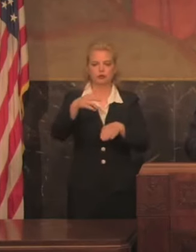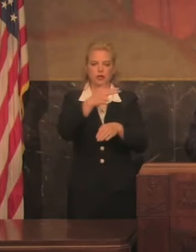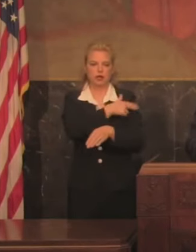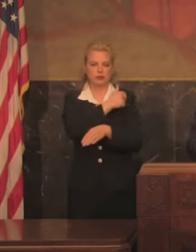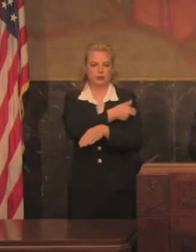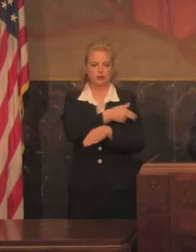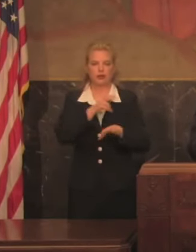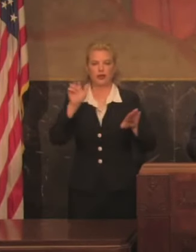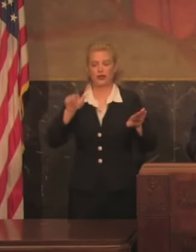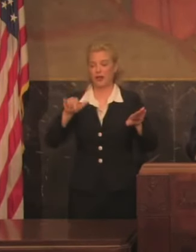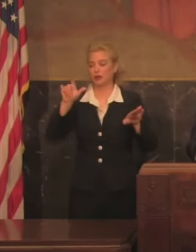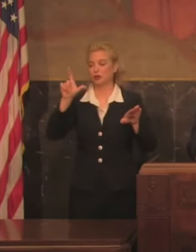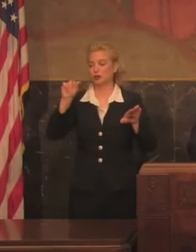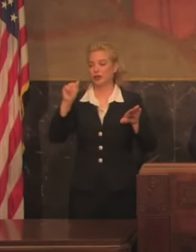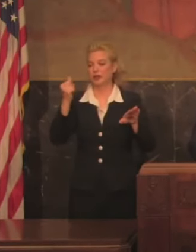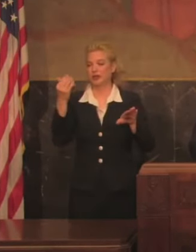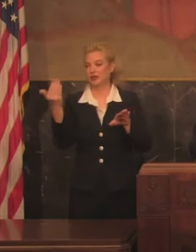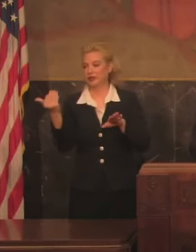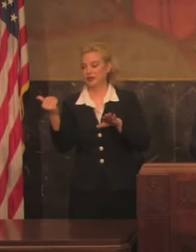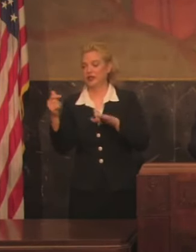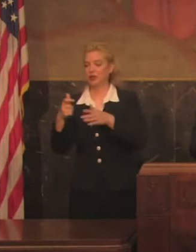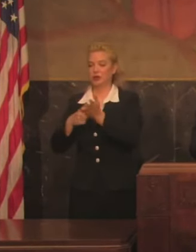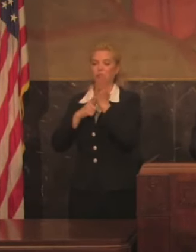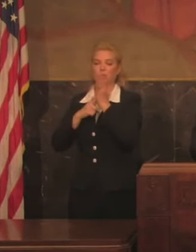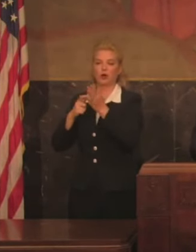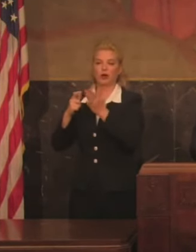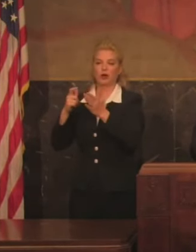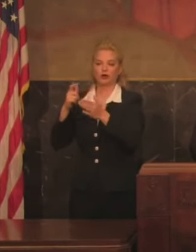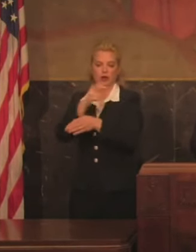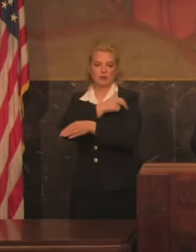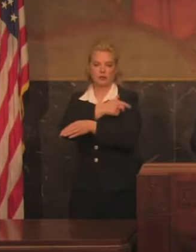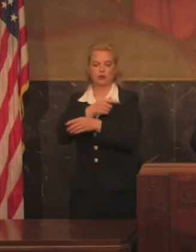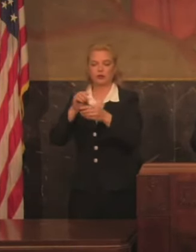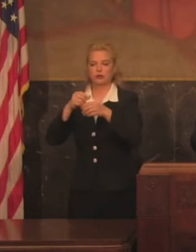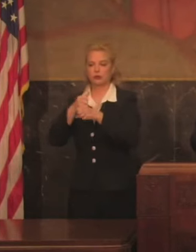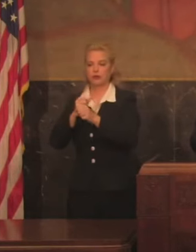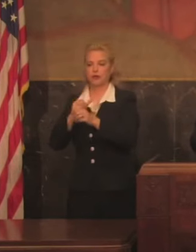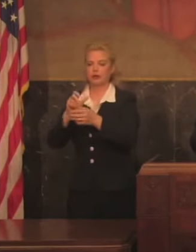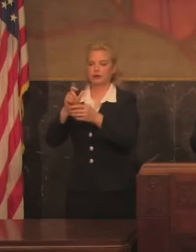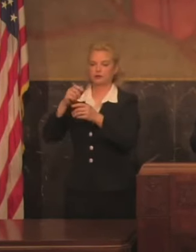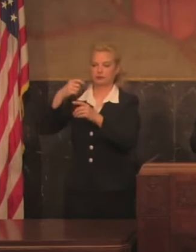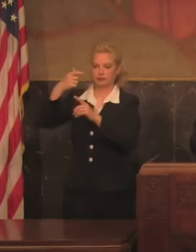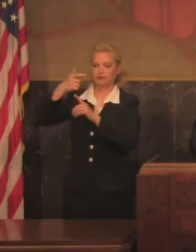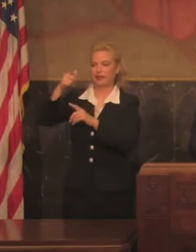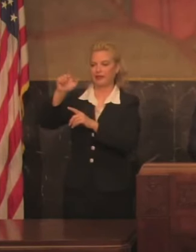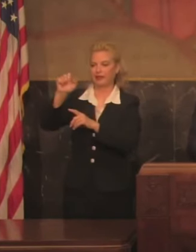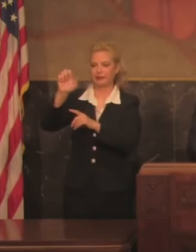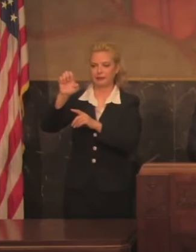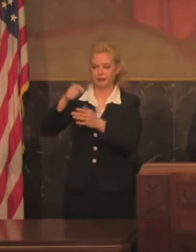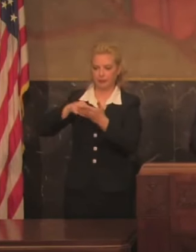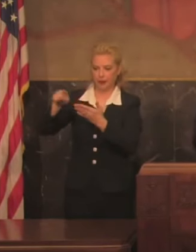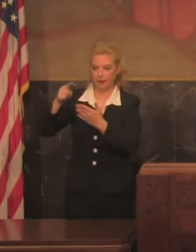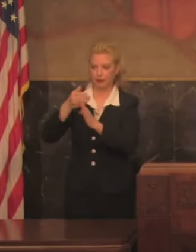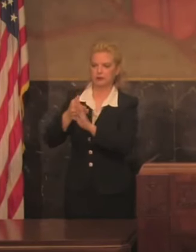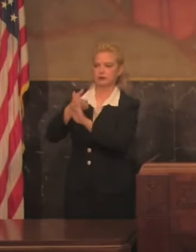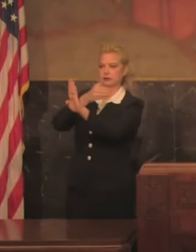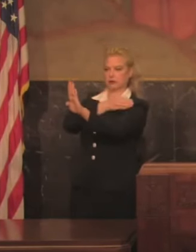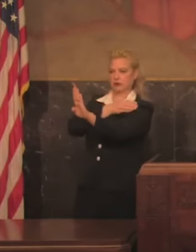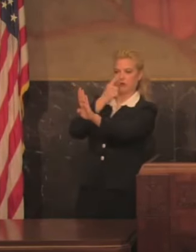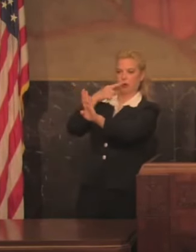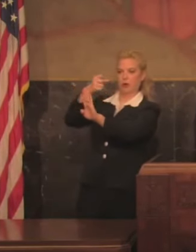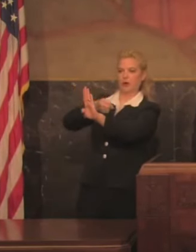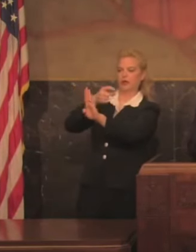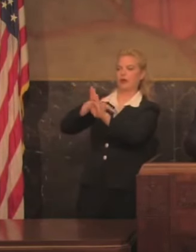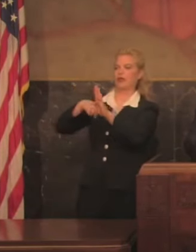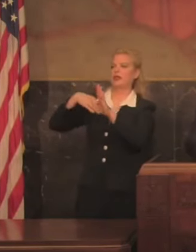gimmick in 2015 basically required the hospital to make advanced lease payments to the state one year that then created a budget hole